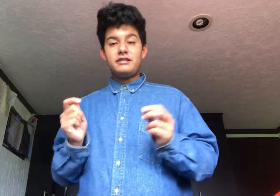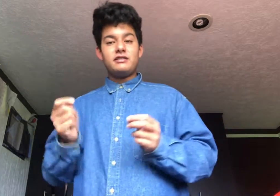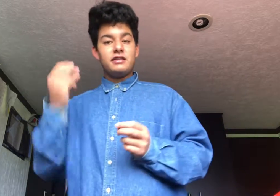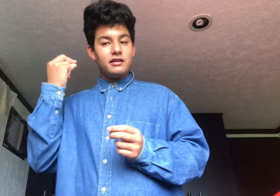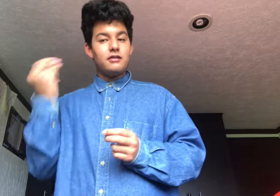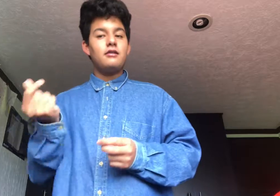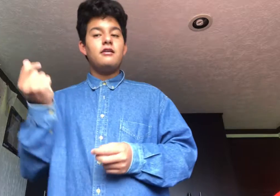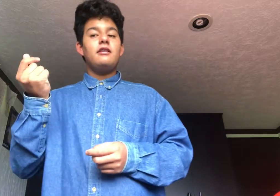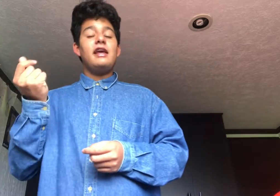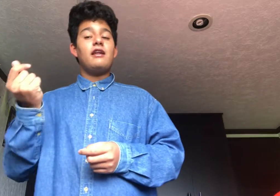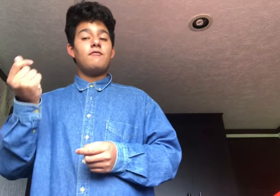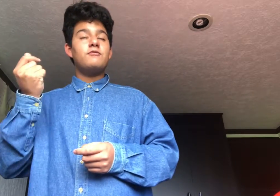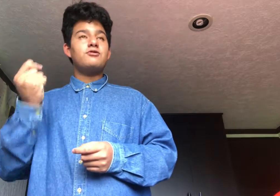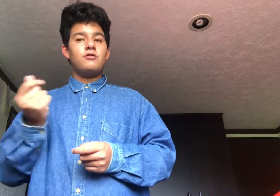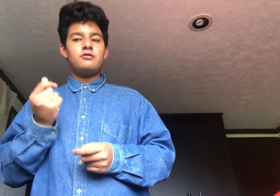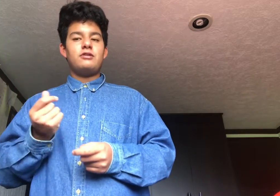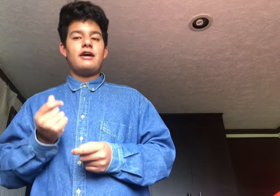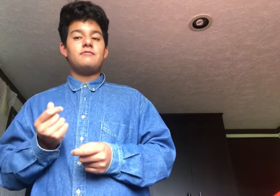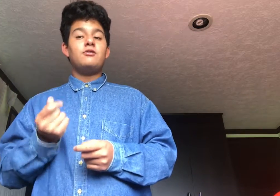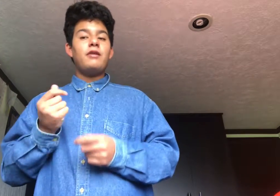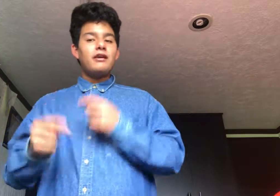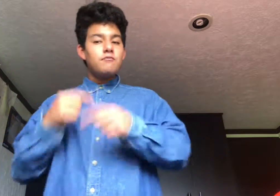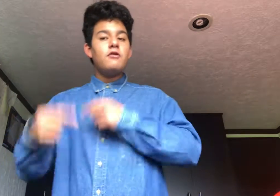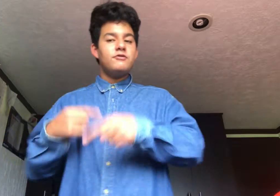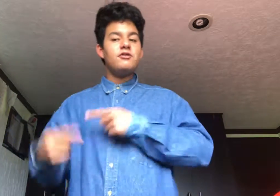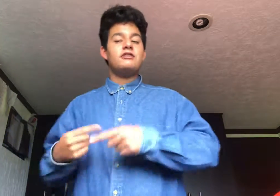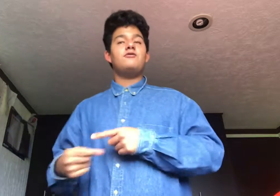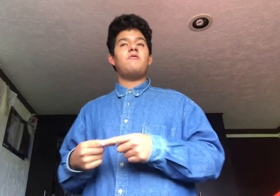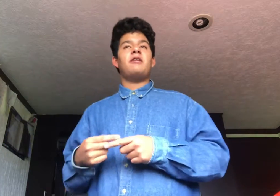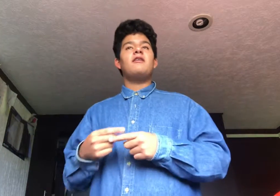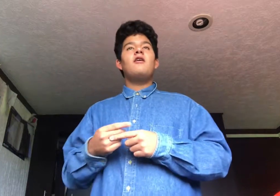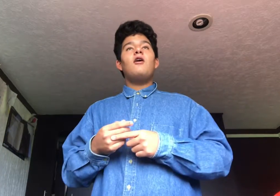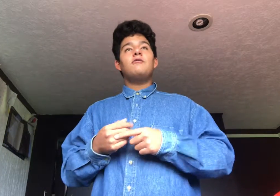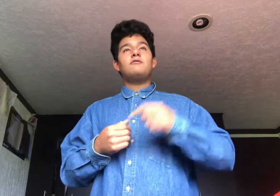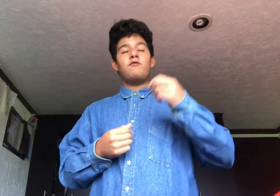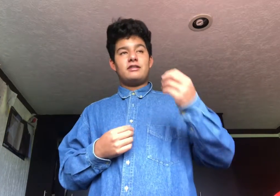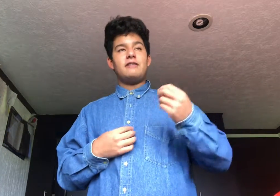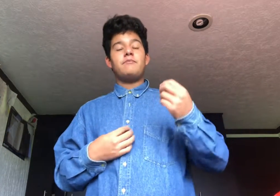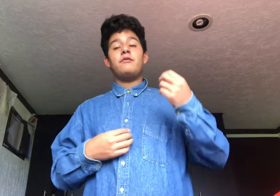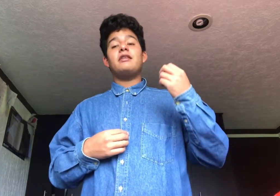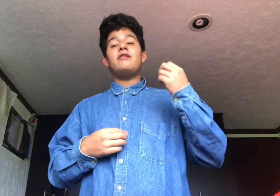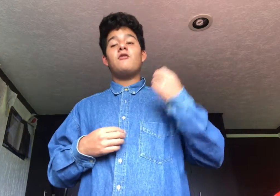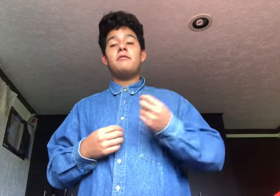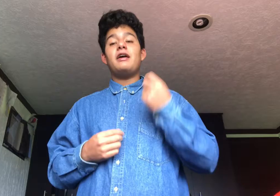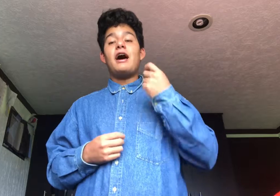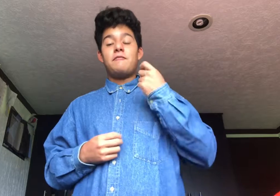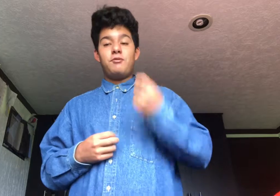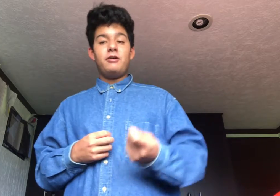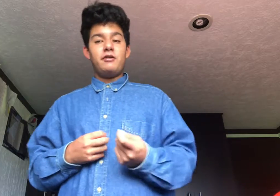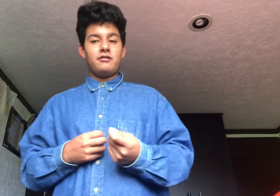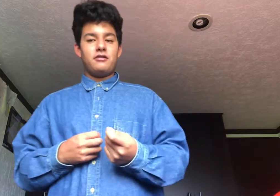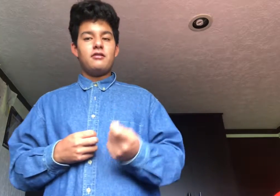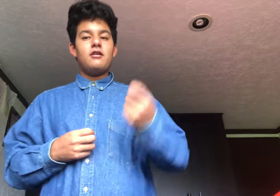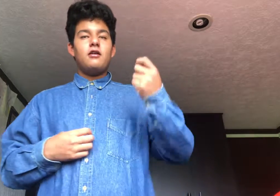distance in a short time, so they can move to the story. Also, for example, the novel Hyperion